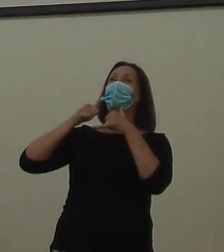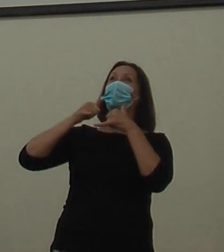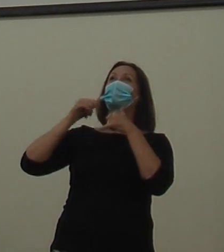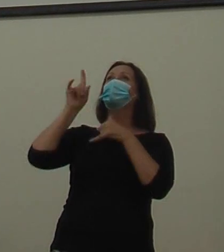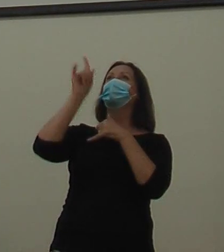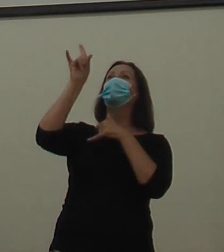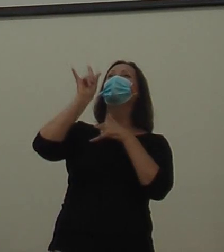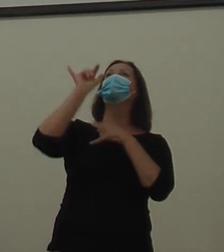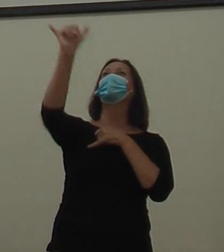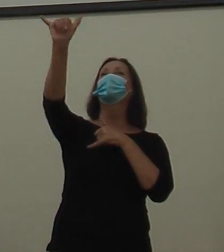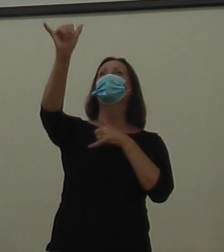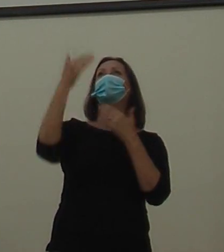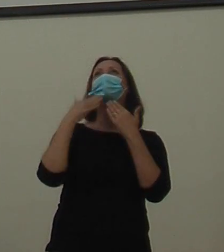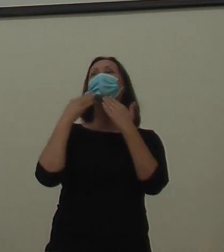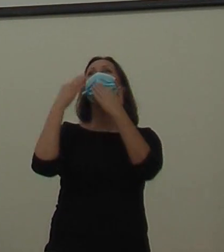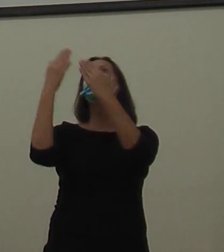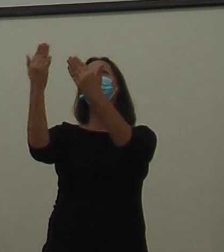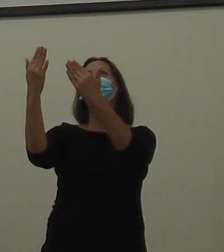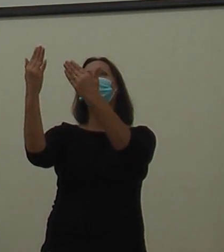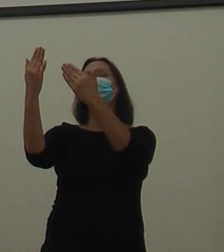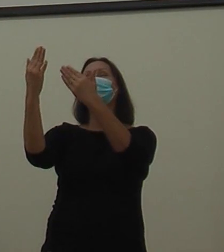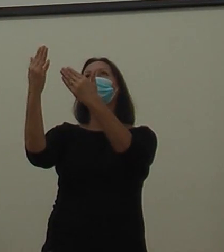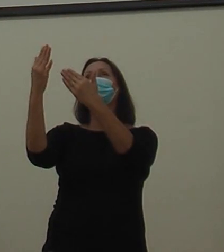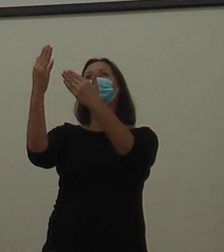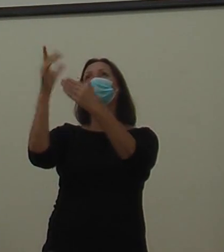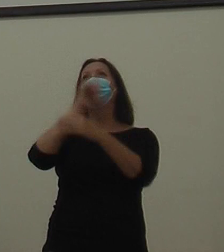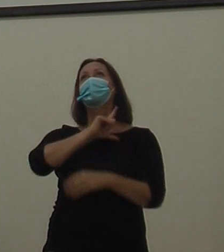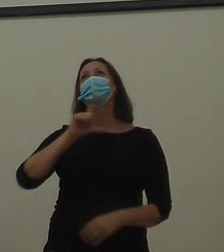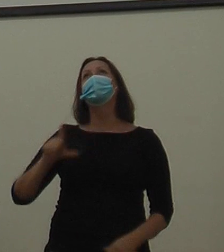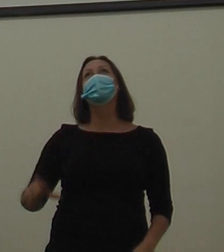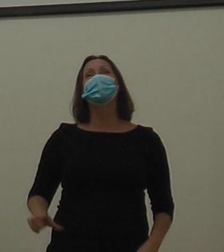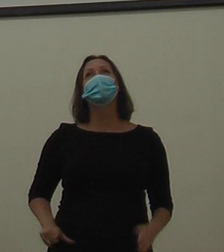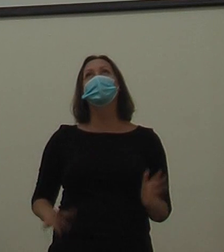Jesus, for there are many